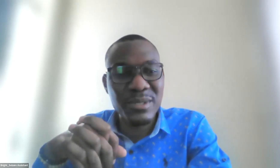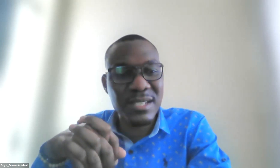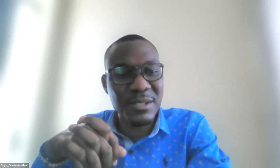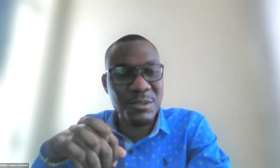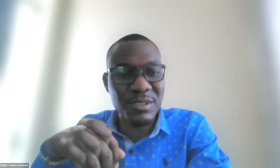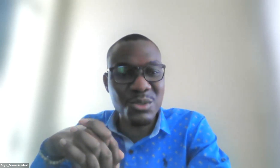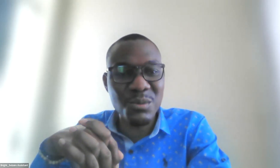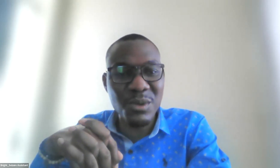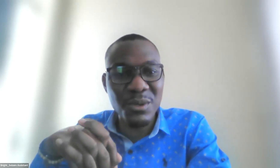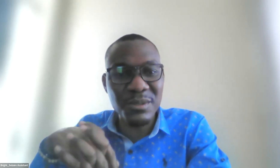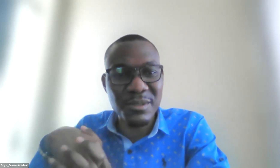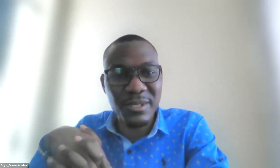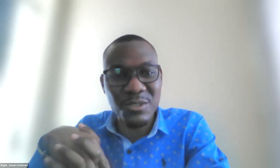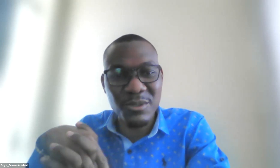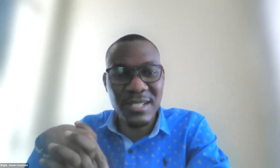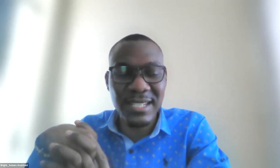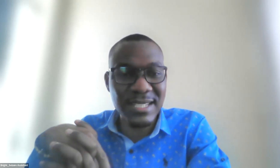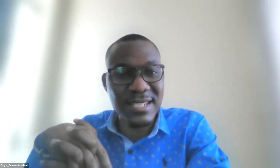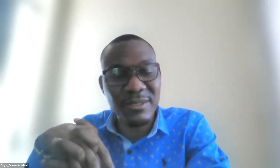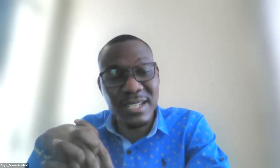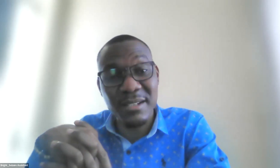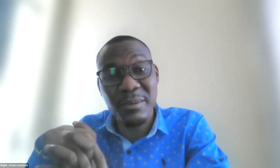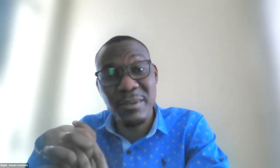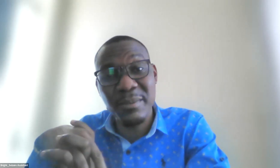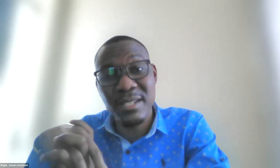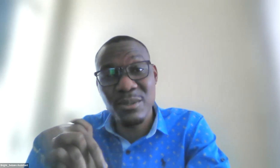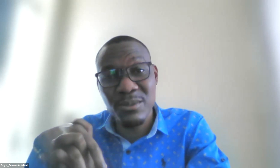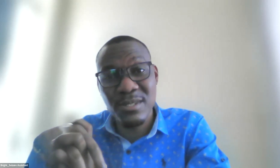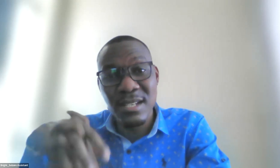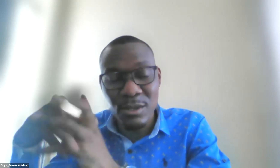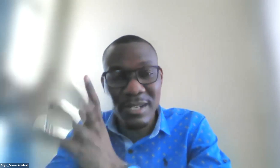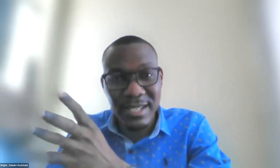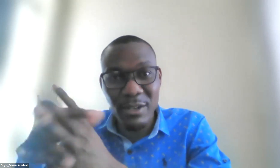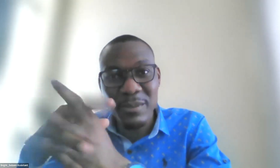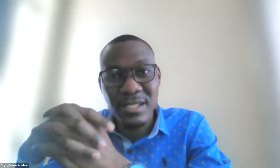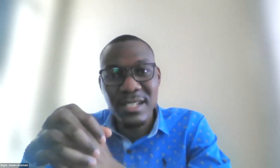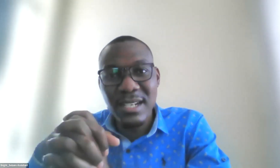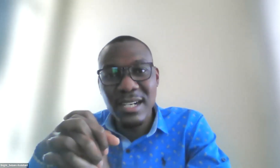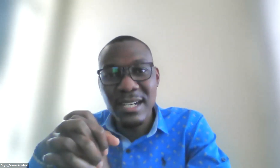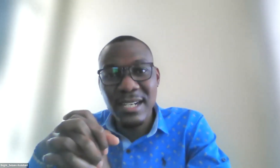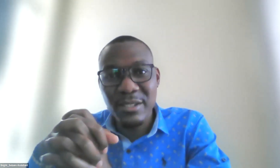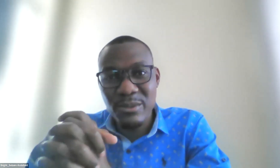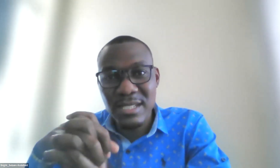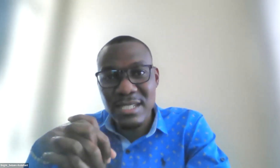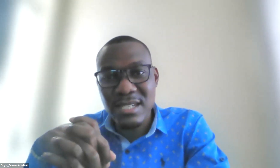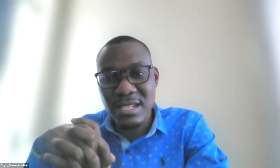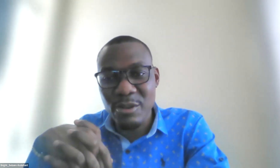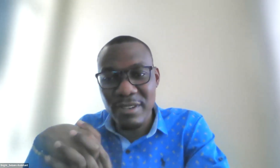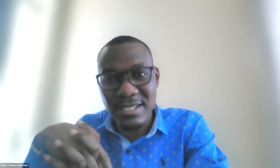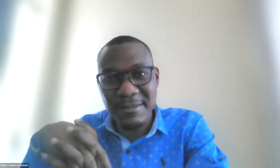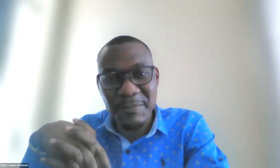a boost to even do more to ensure that this is out there and people are being used, or rather helped using